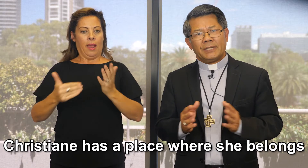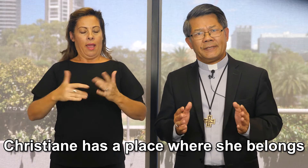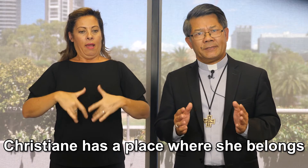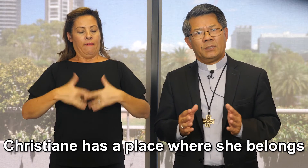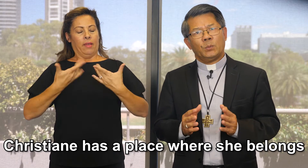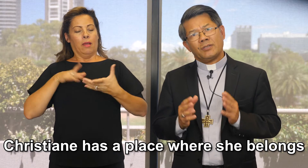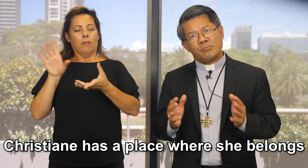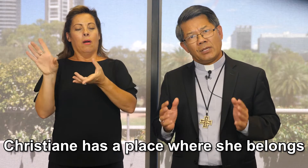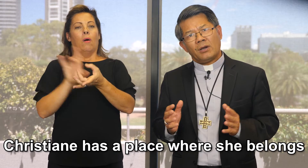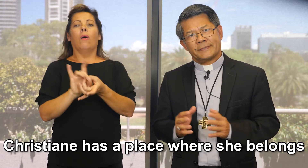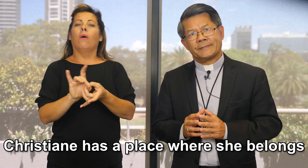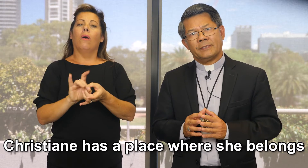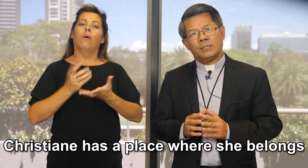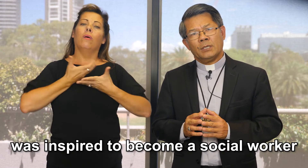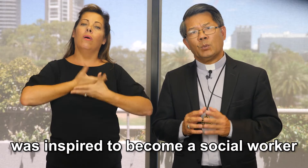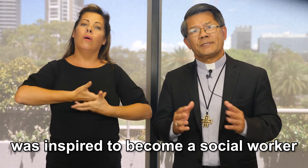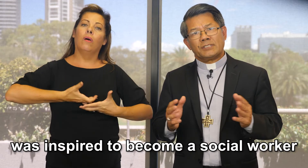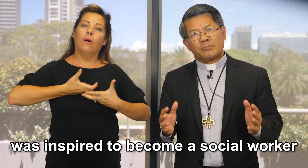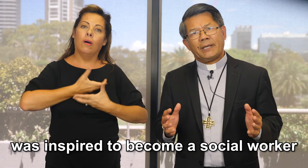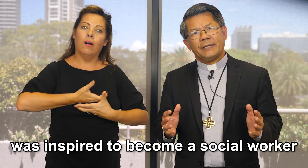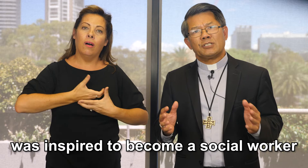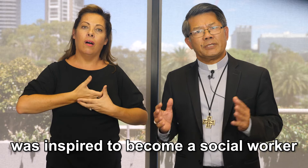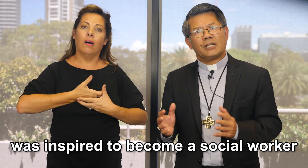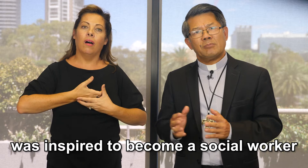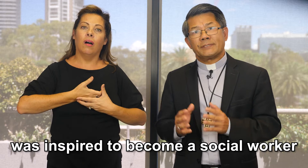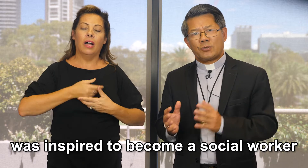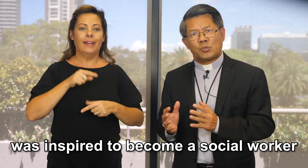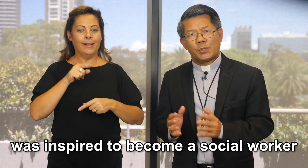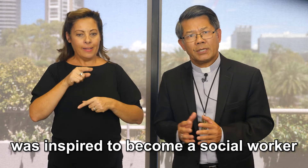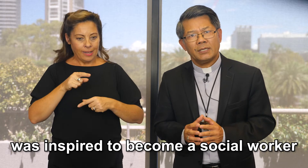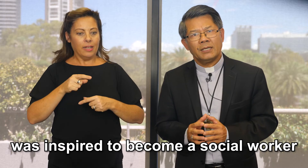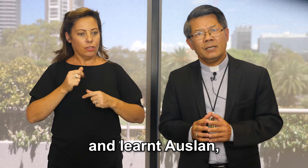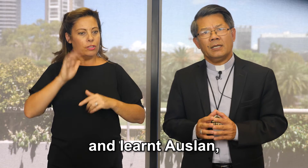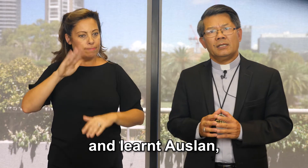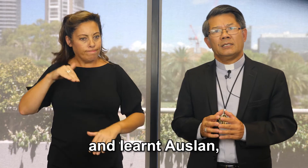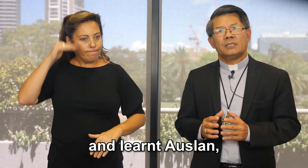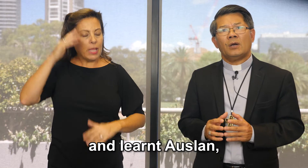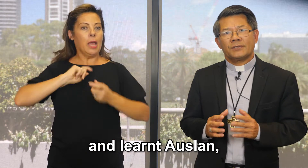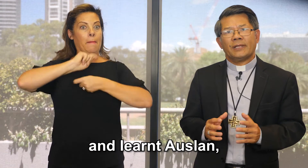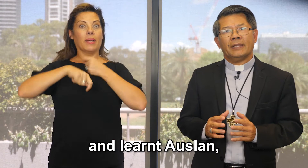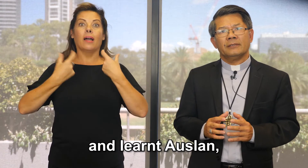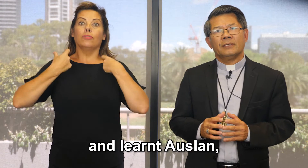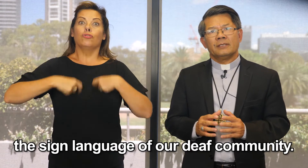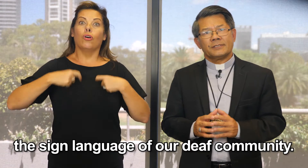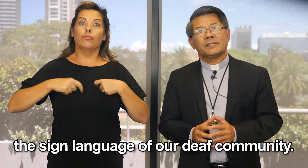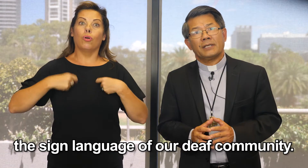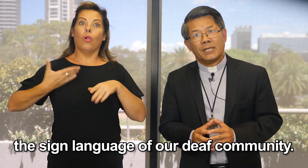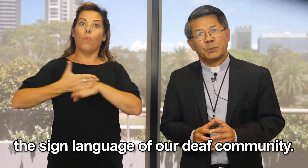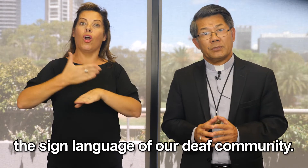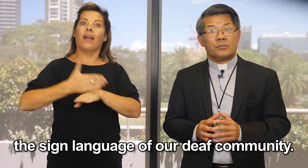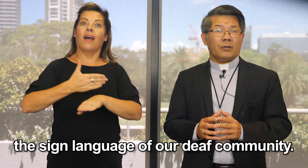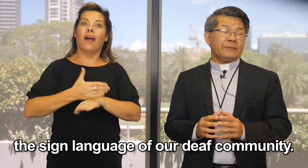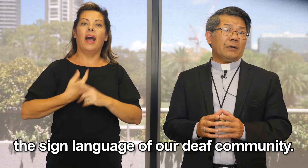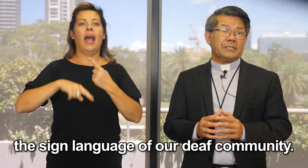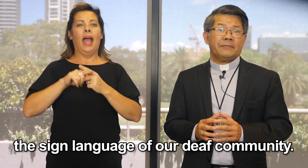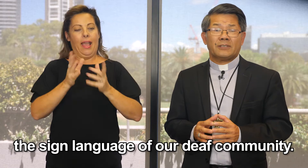a place where she belongs, was inspired to become a social worker, and learned Auslan, the sign